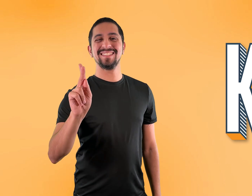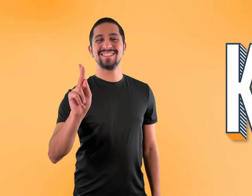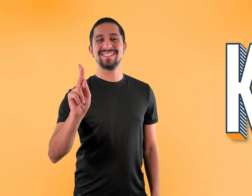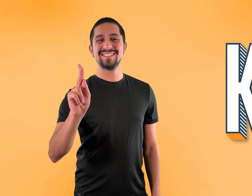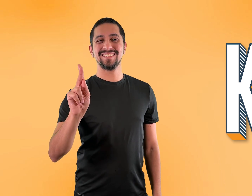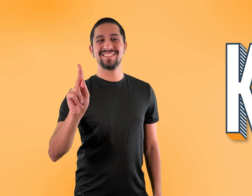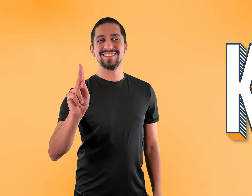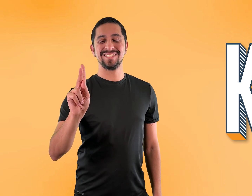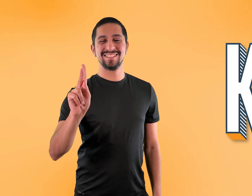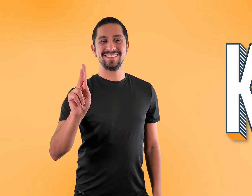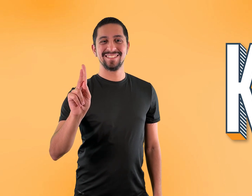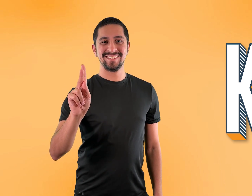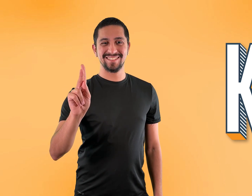K.